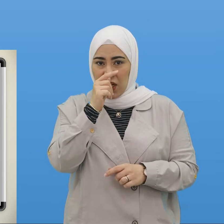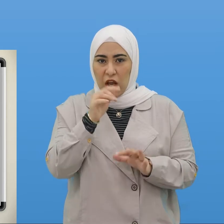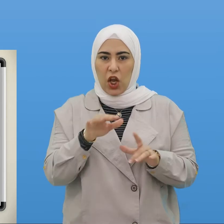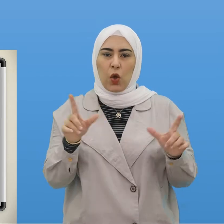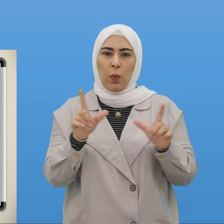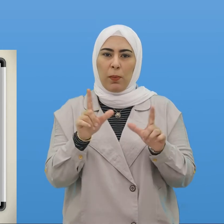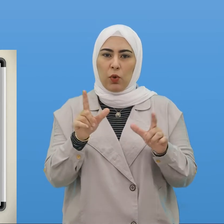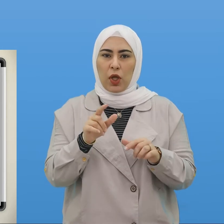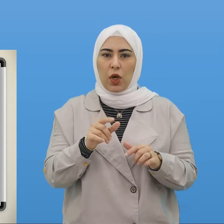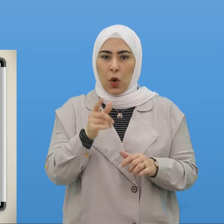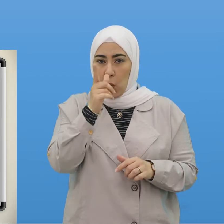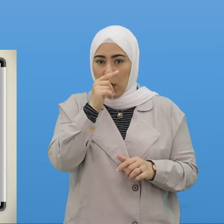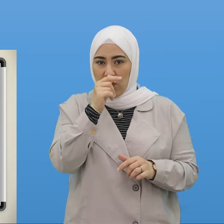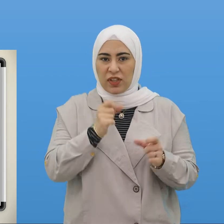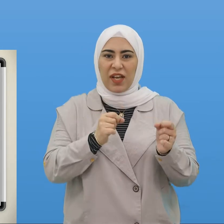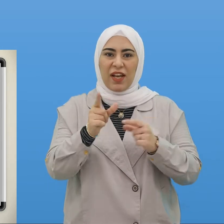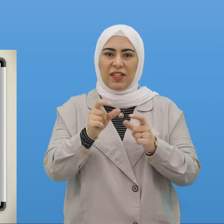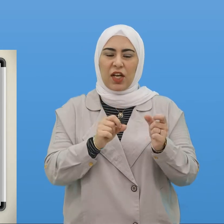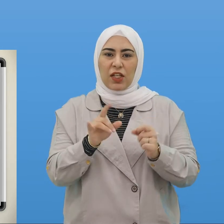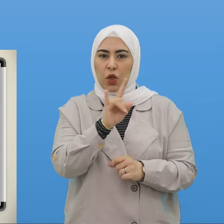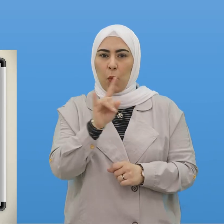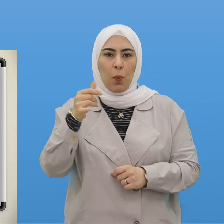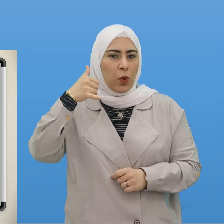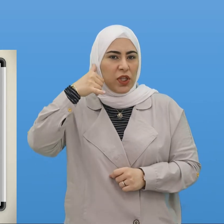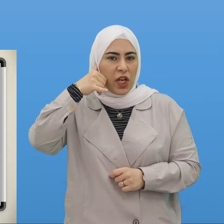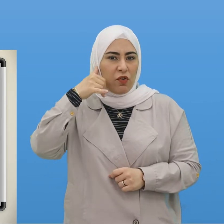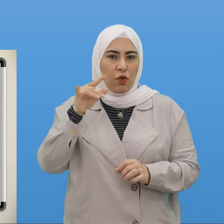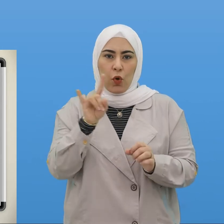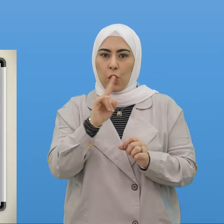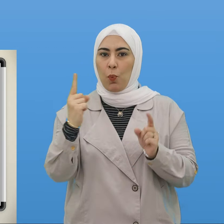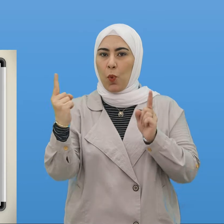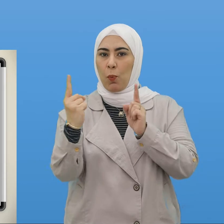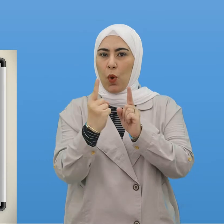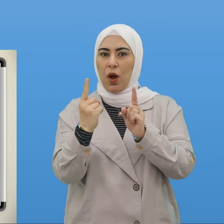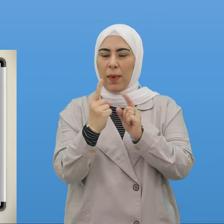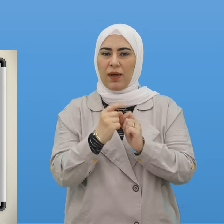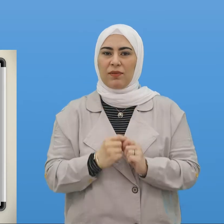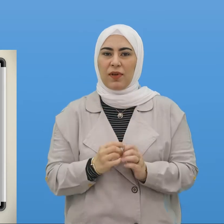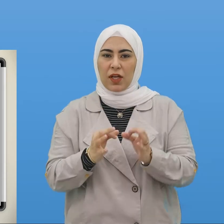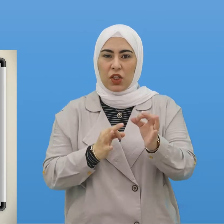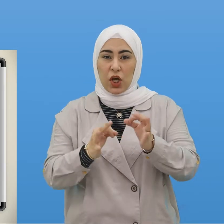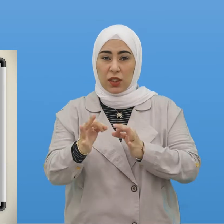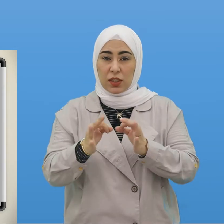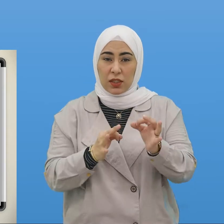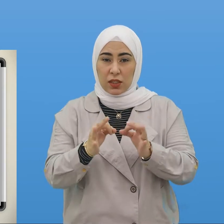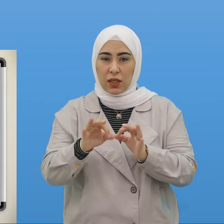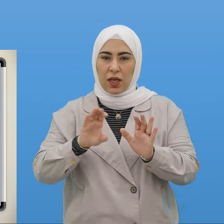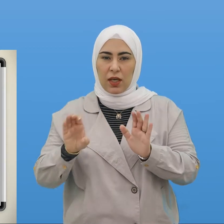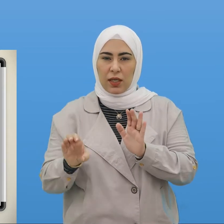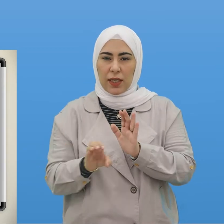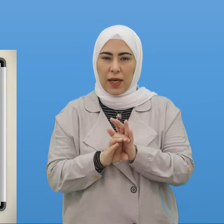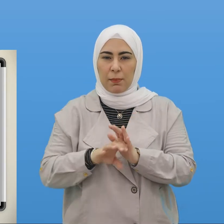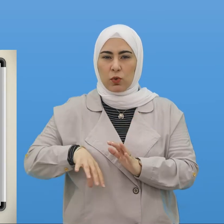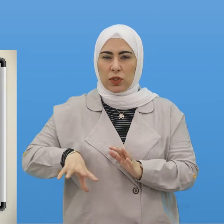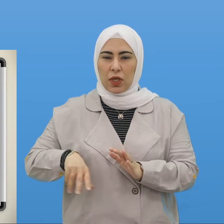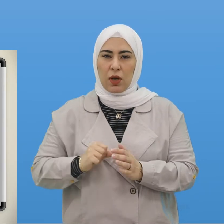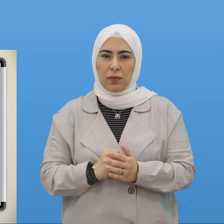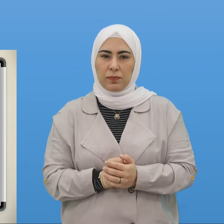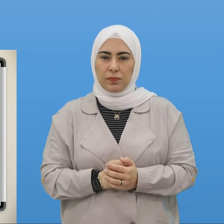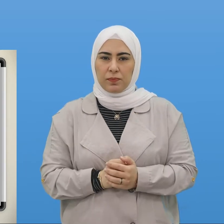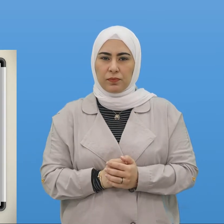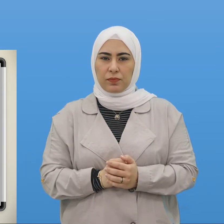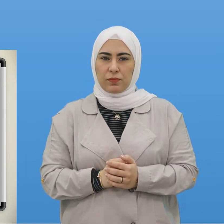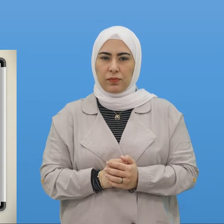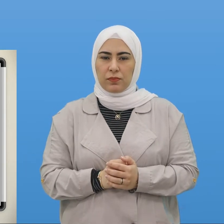or telephone conversations to pass on confidential information or to plan crimes. In addition to this, computers